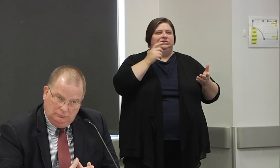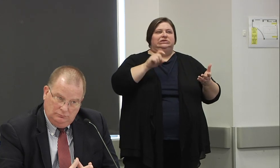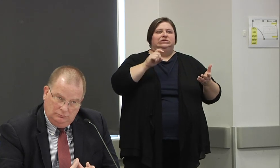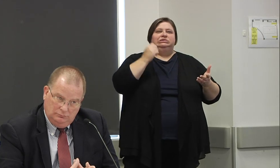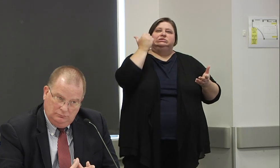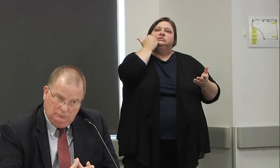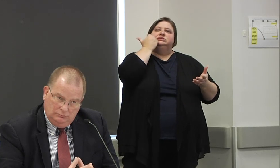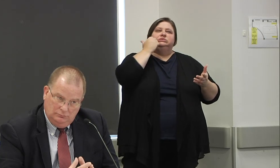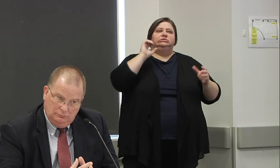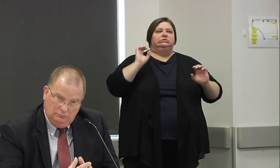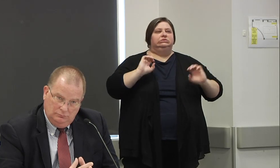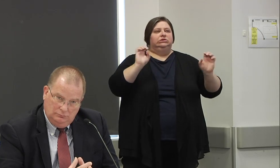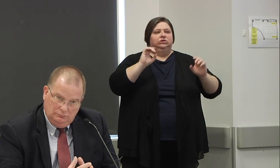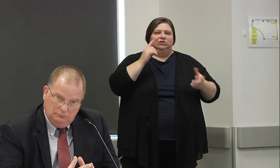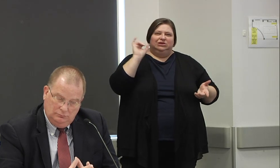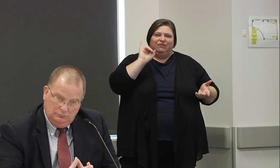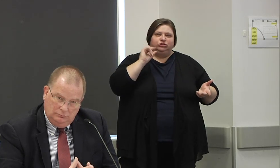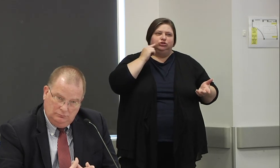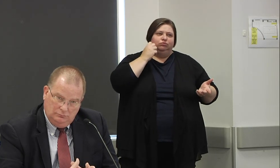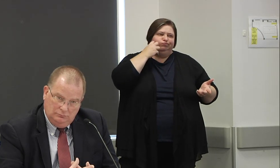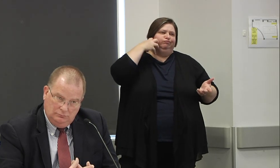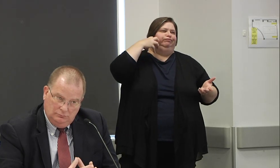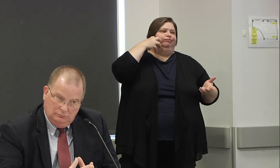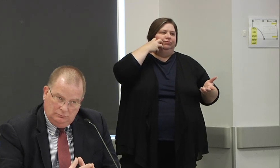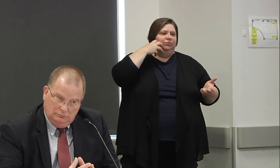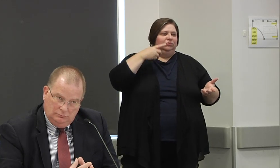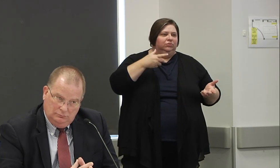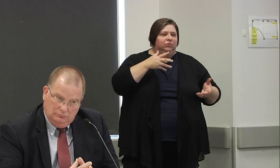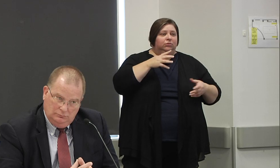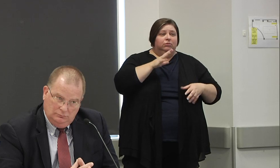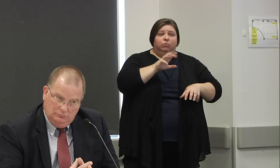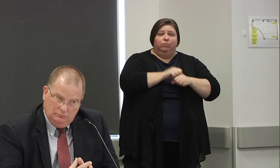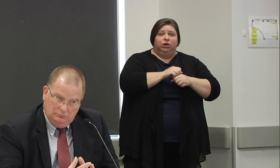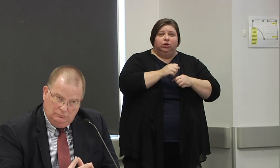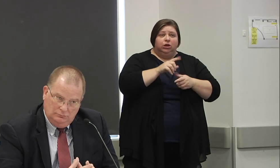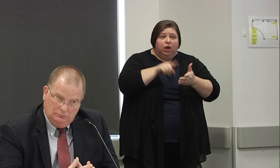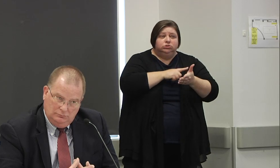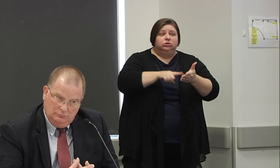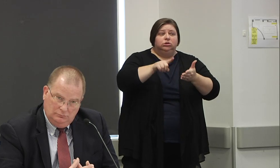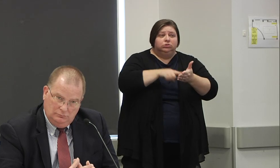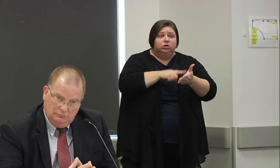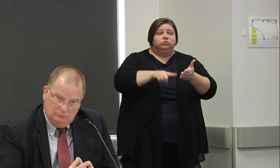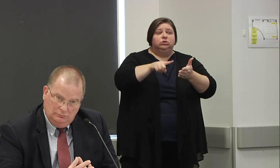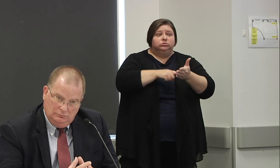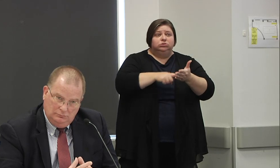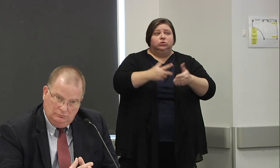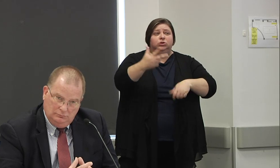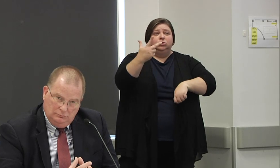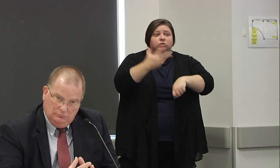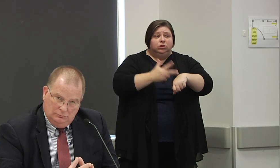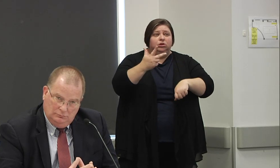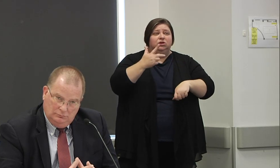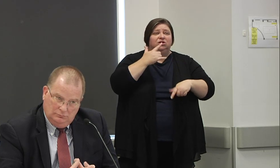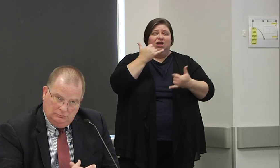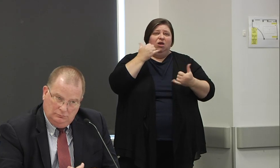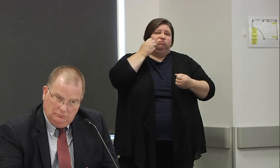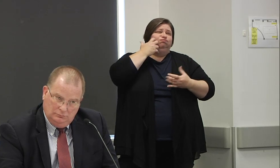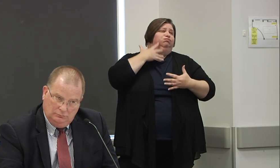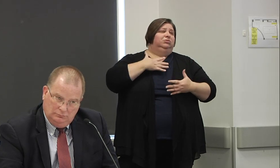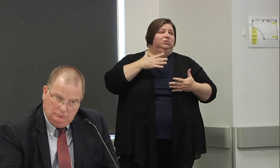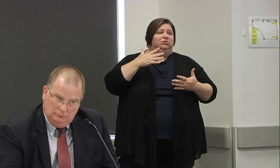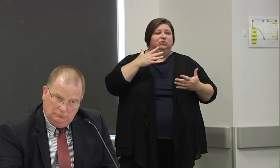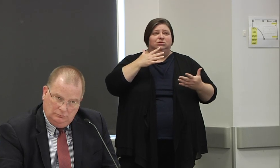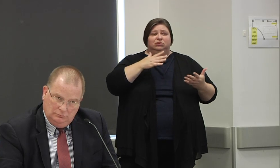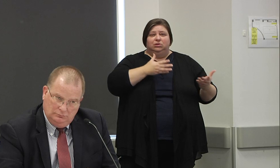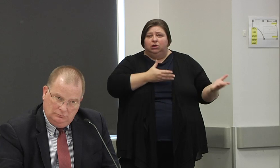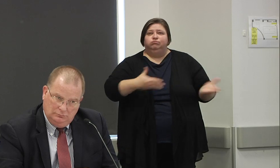denied, canceled their appointment 3 times, and then they went into full sepsis and were admitted to the emergency room in the hospital. So I'd like to know when